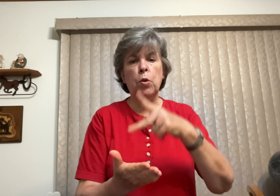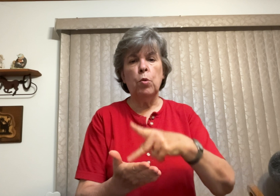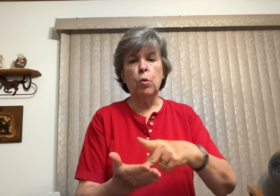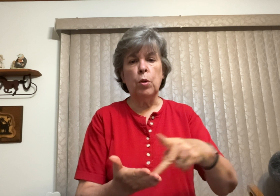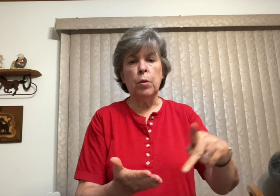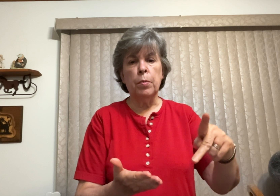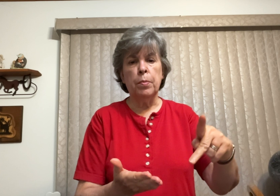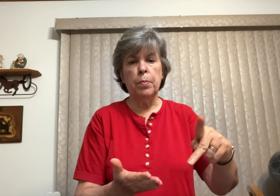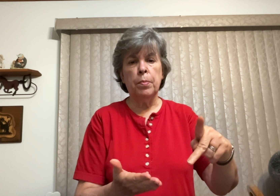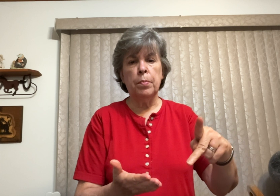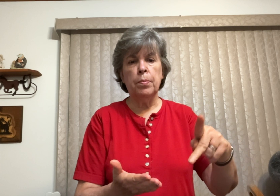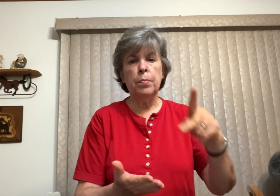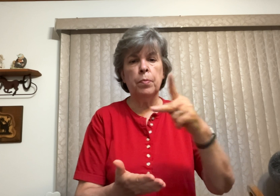pure.